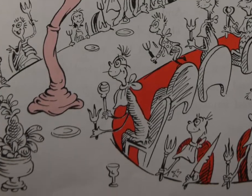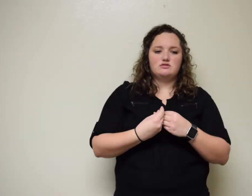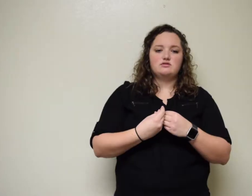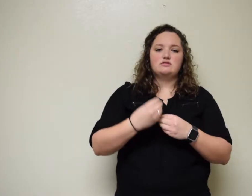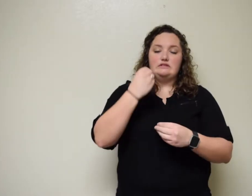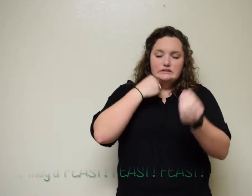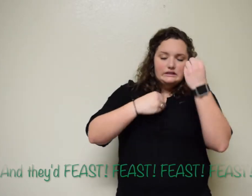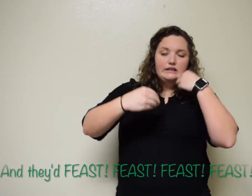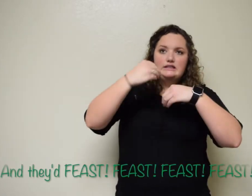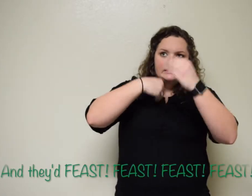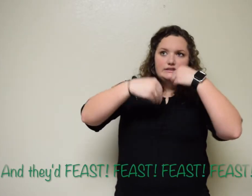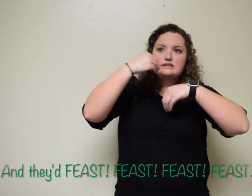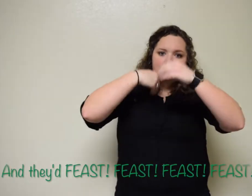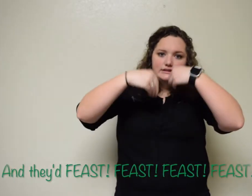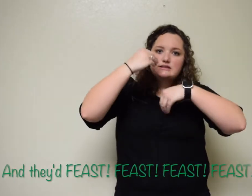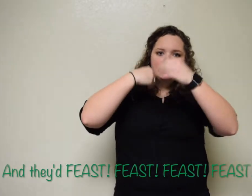And they'd feast, feast, feast, feast.